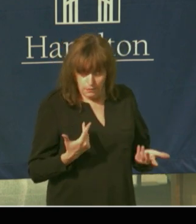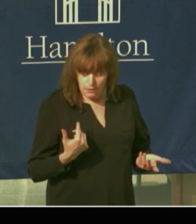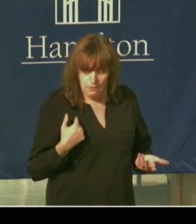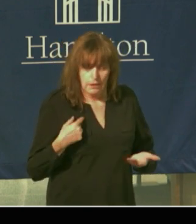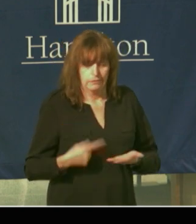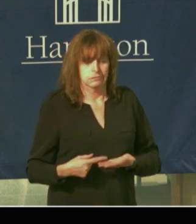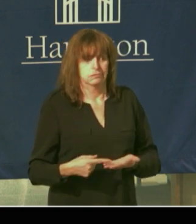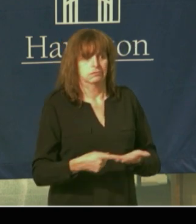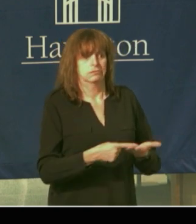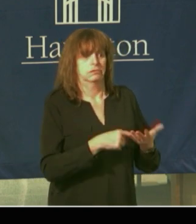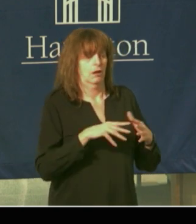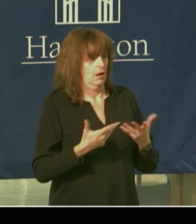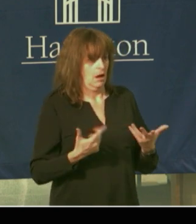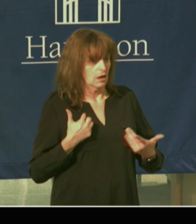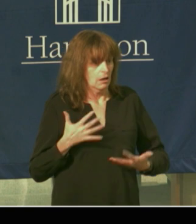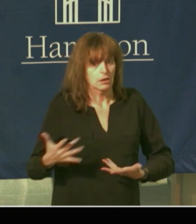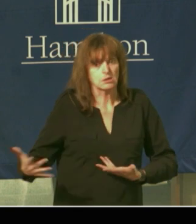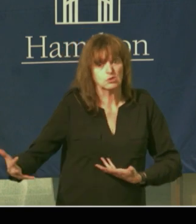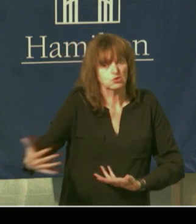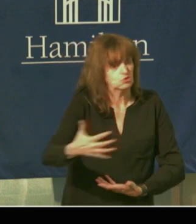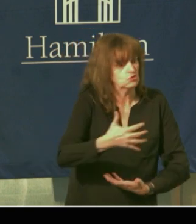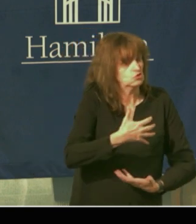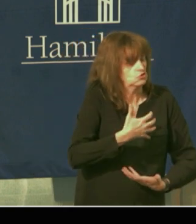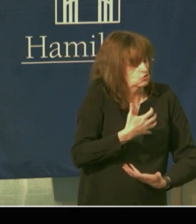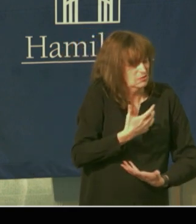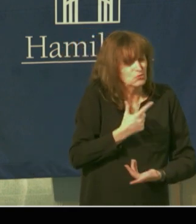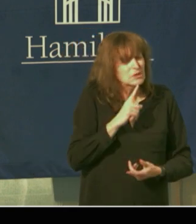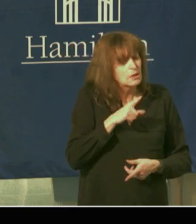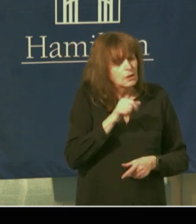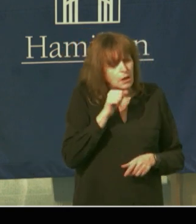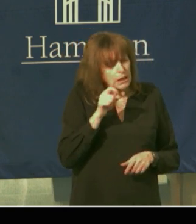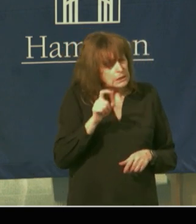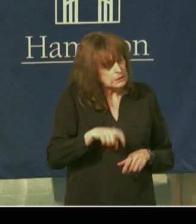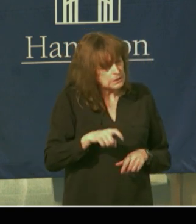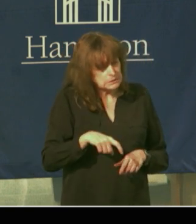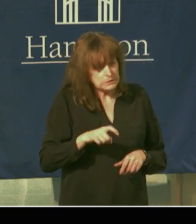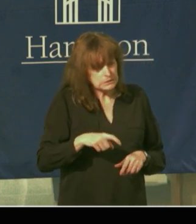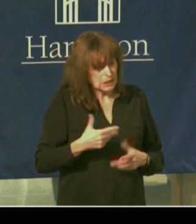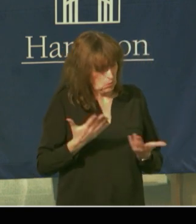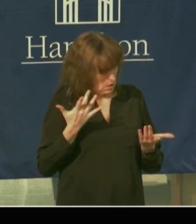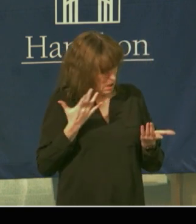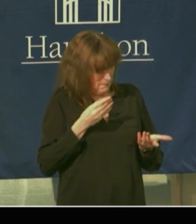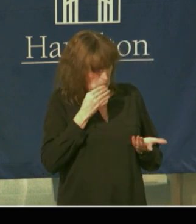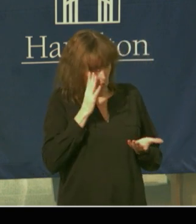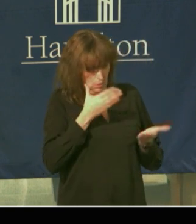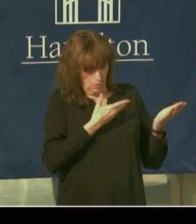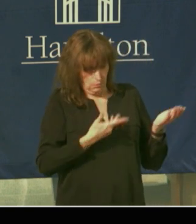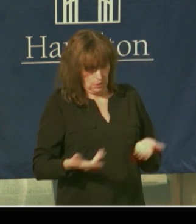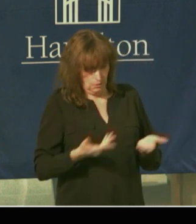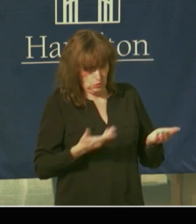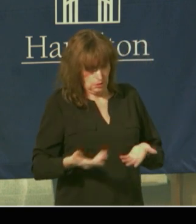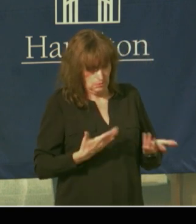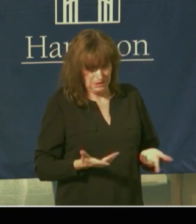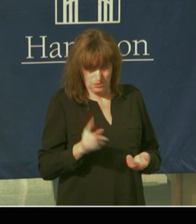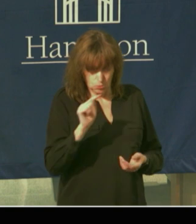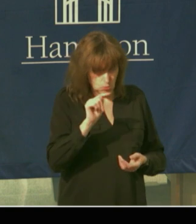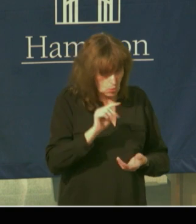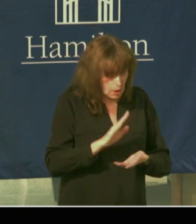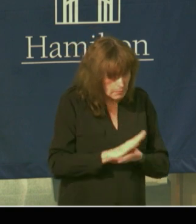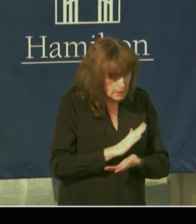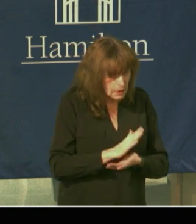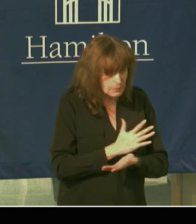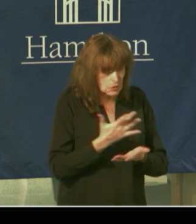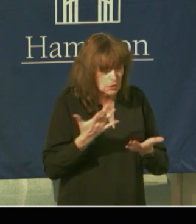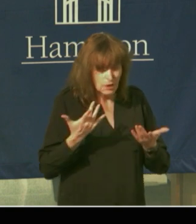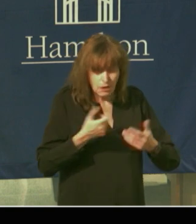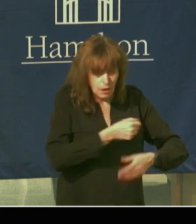necessary. There is no supply chain issue for groceries and toiletries. Toilet paper comes up a lot. There is no